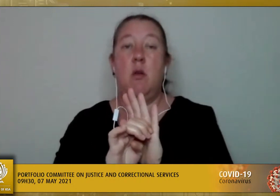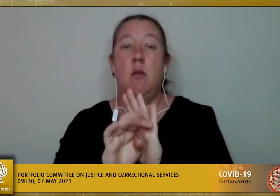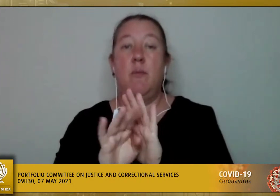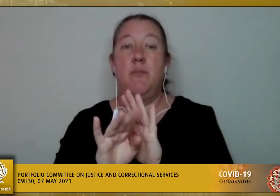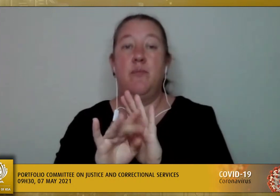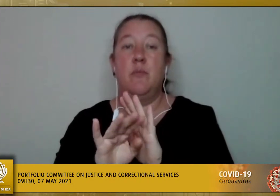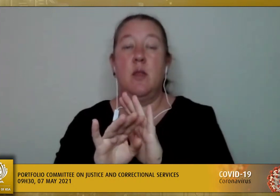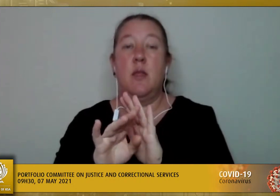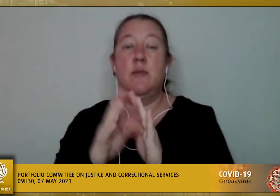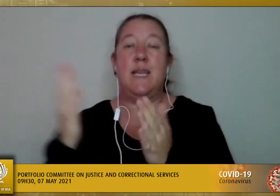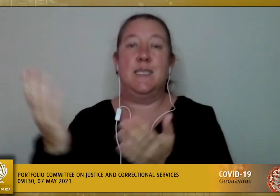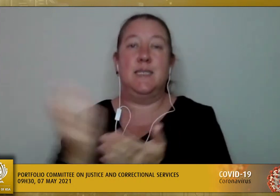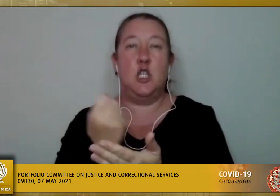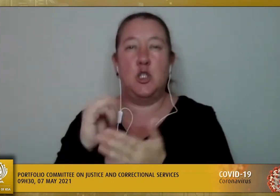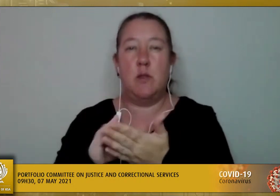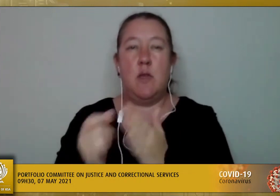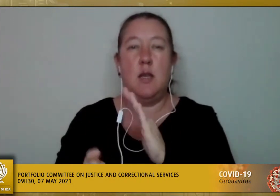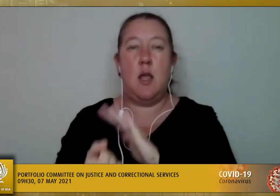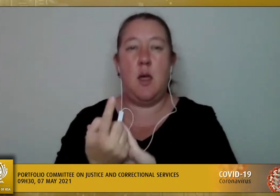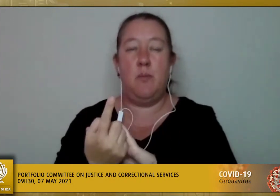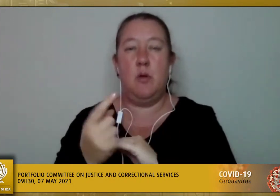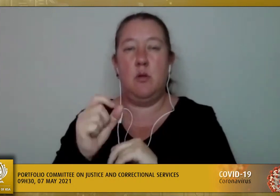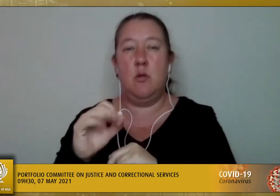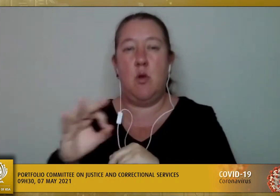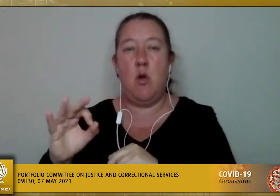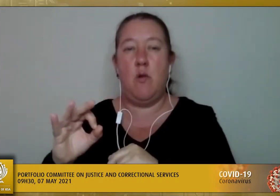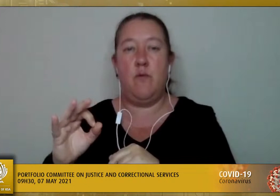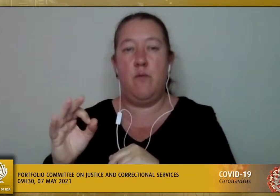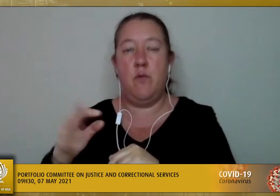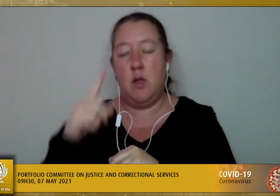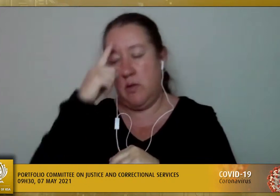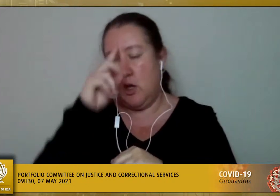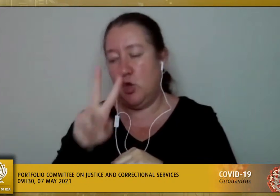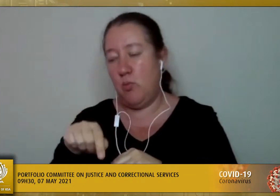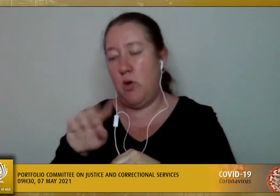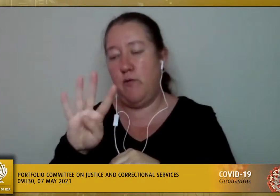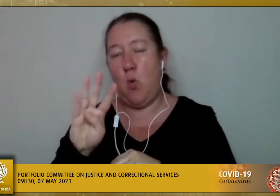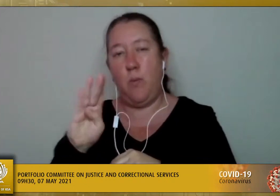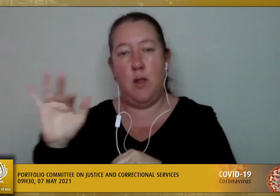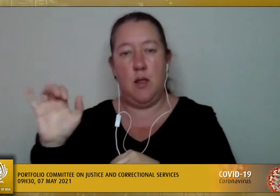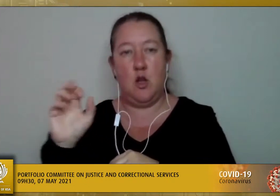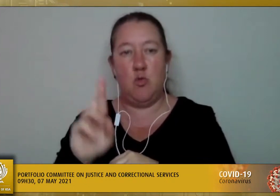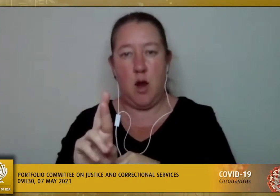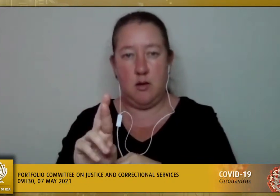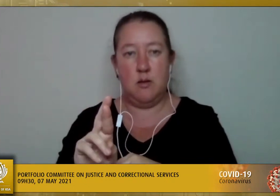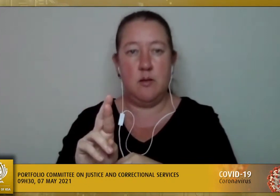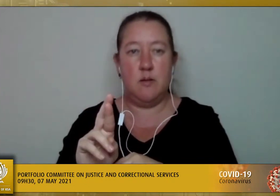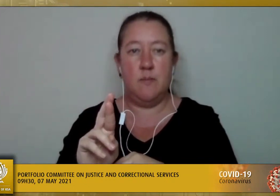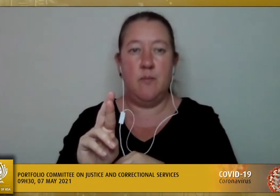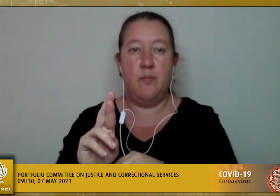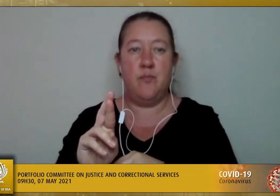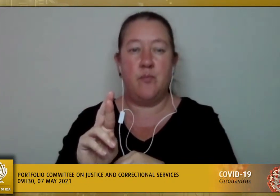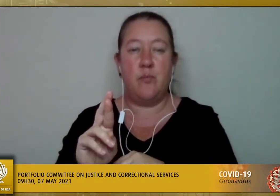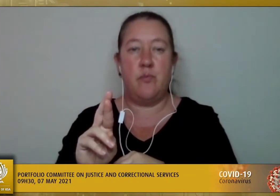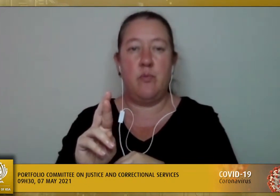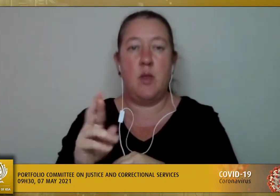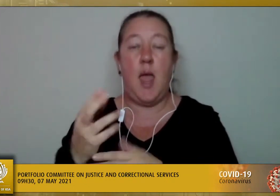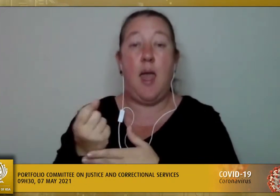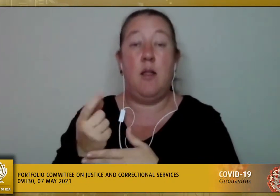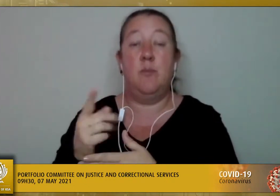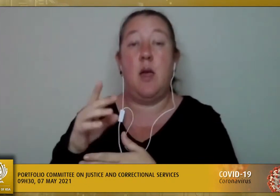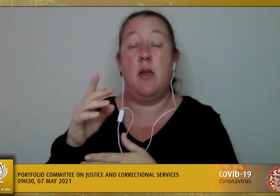seizure that happened of of um I think 2.4 billion Rand um held by The